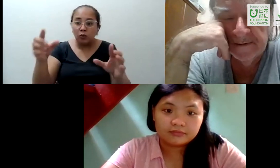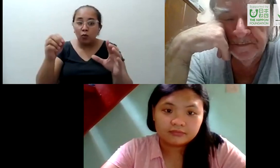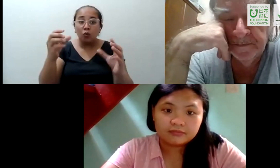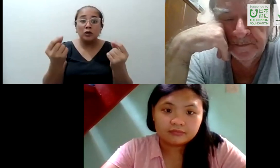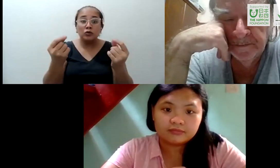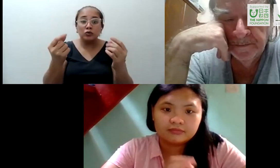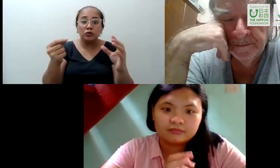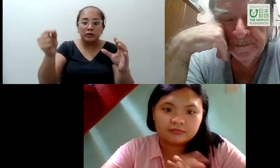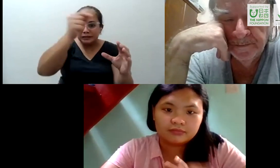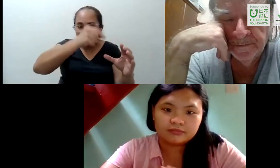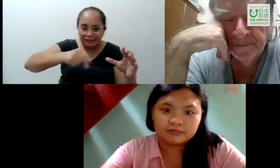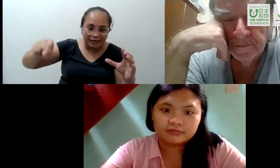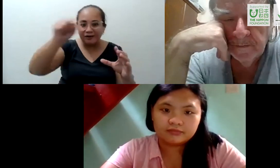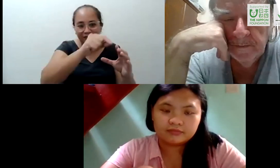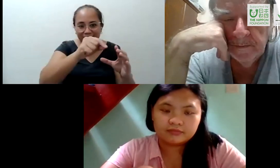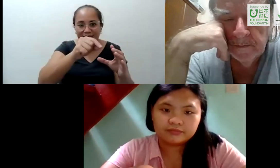Tuesday.